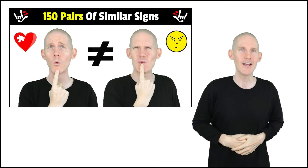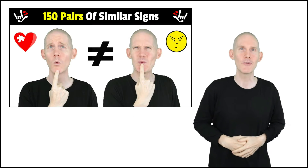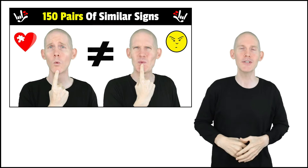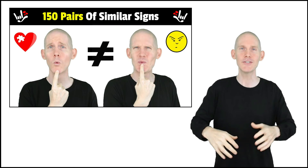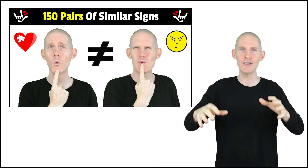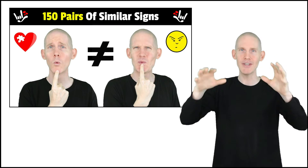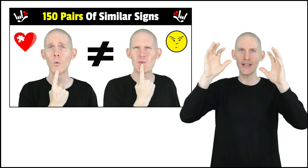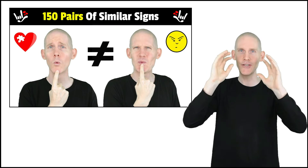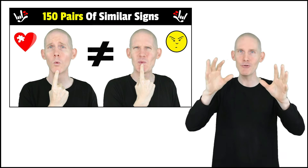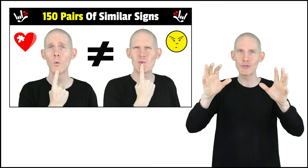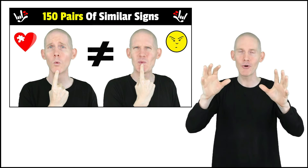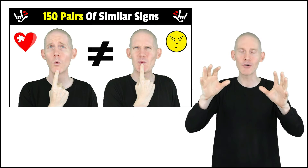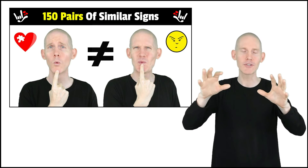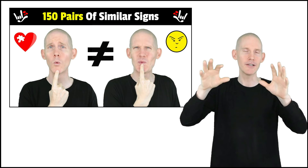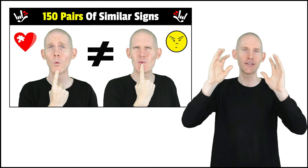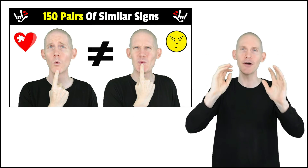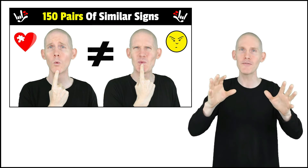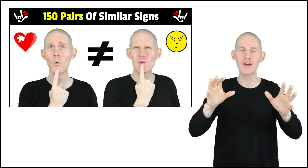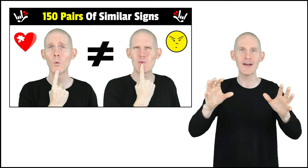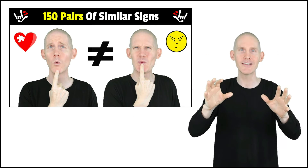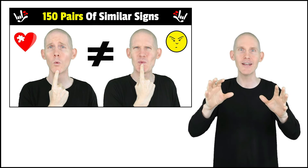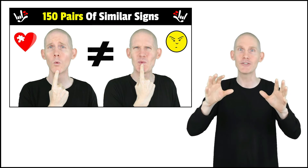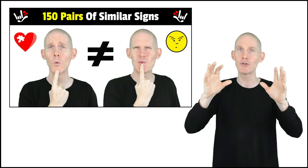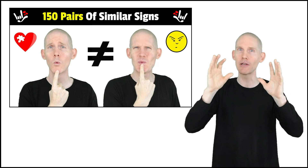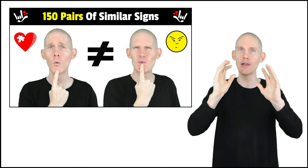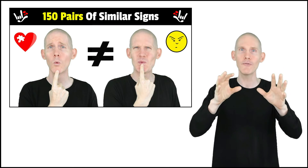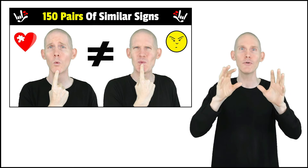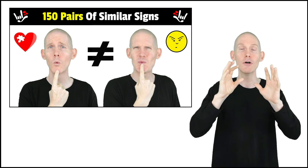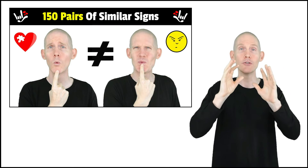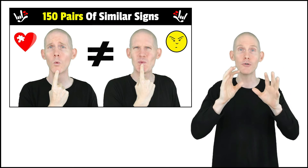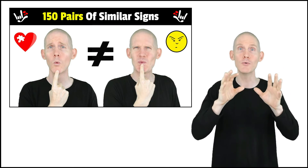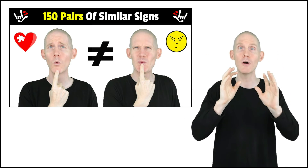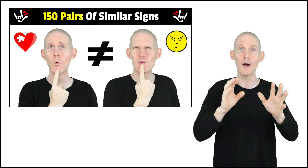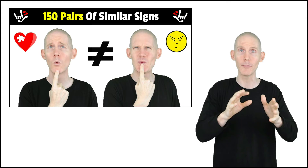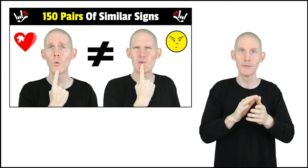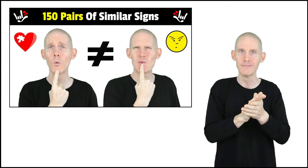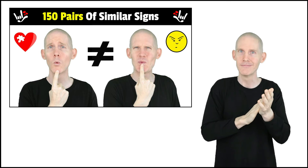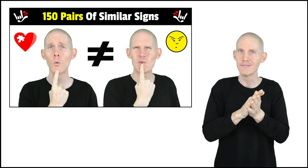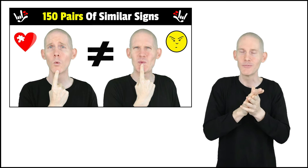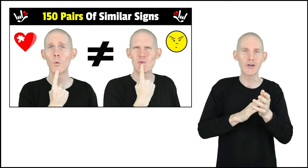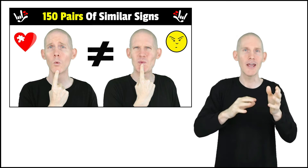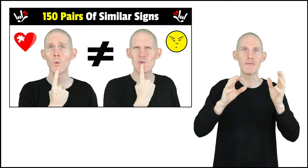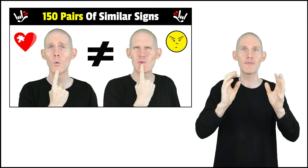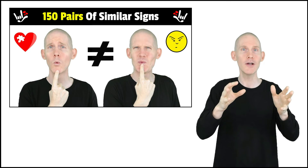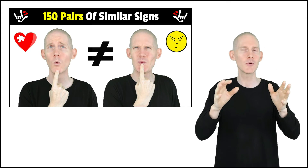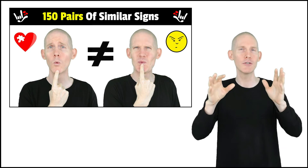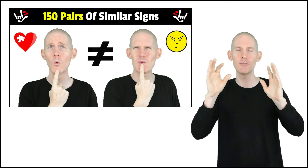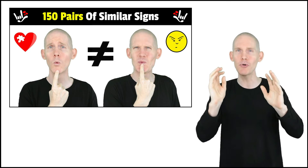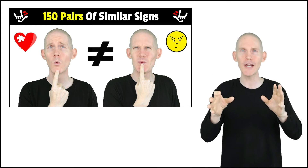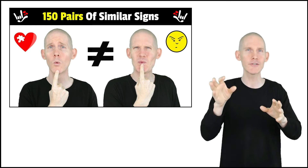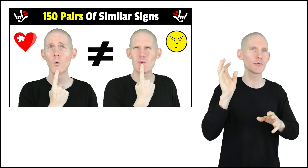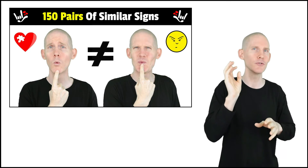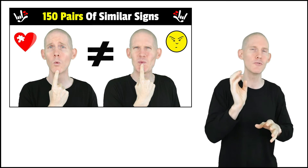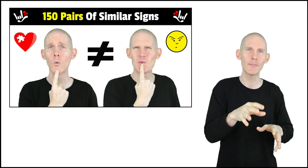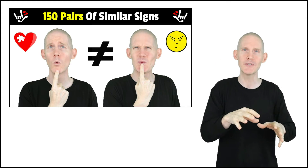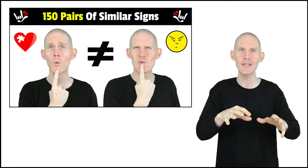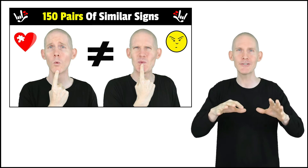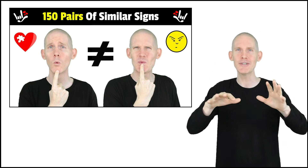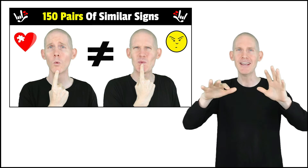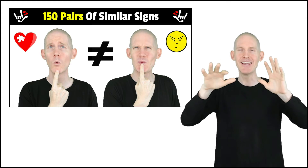this is a huge course, a ton of content. It's going to level you up. We're going to have fun. We're going to do practice. We're going to do repetition.